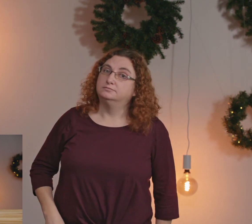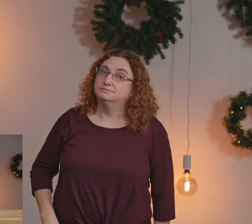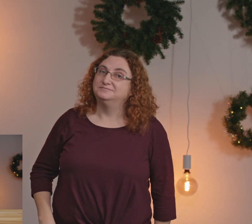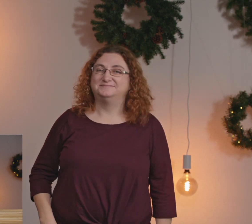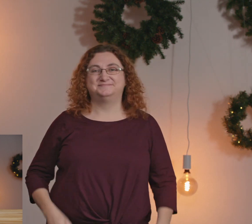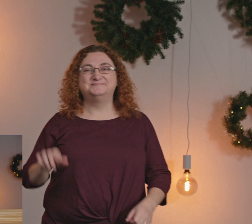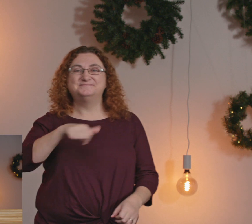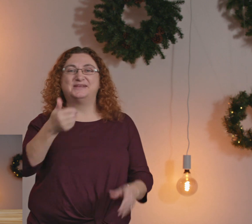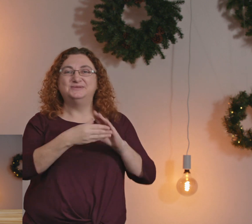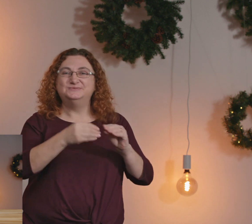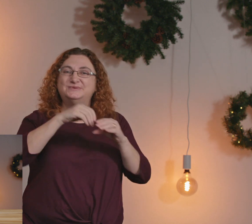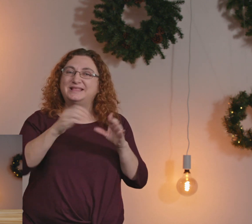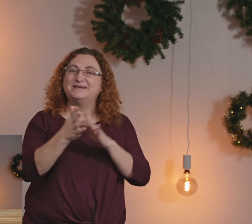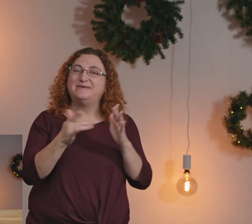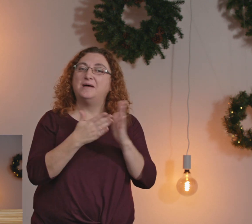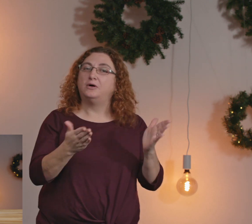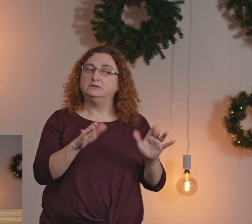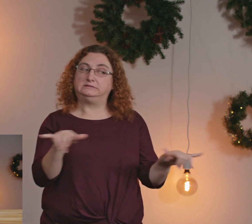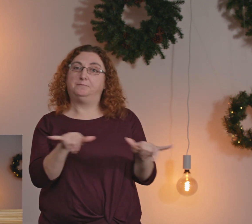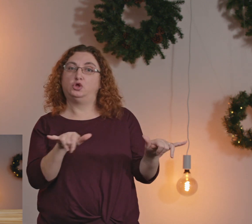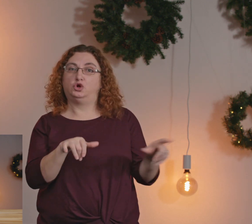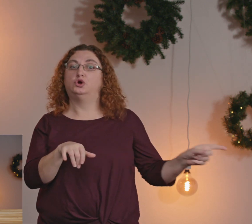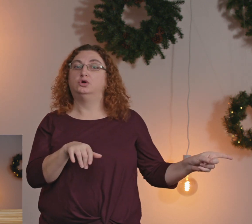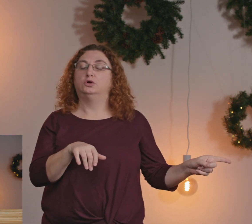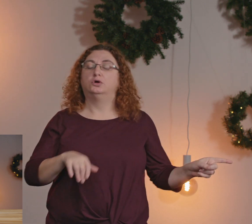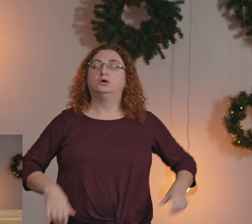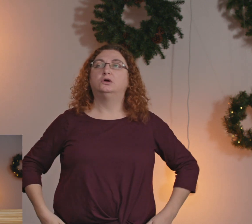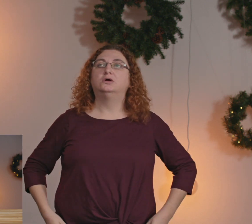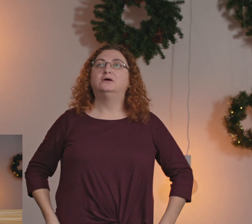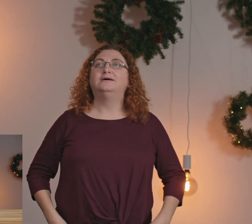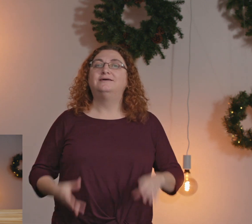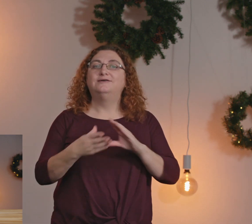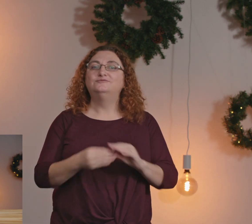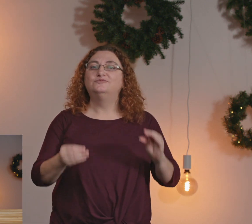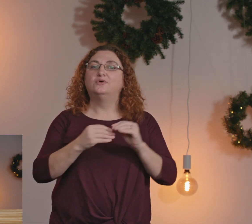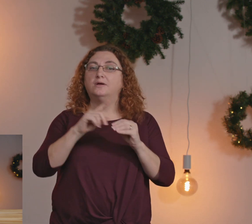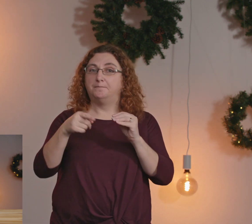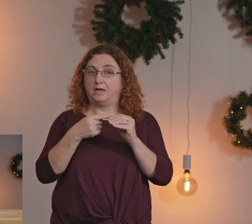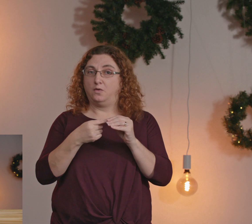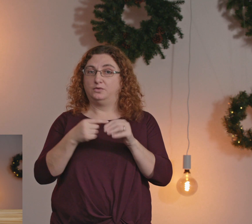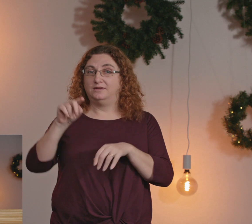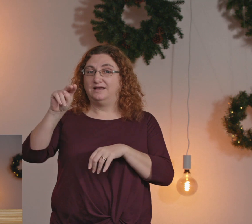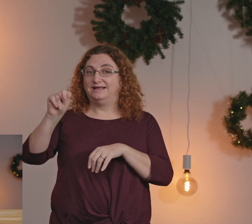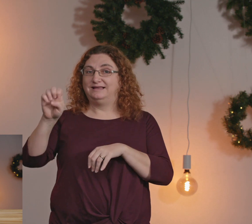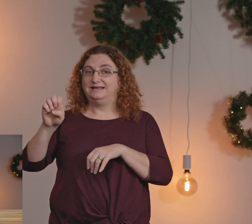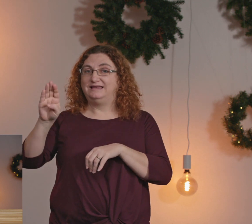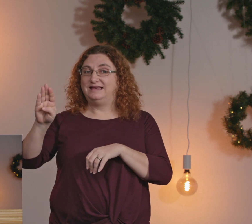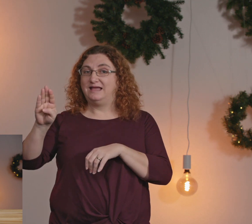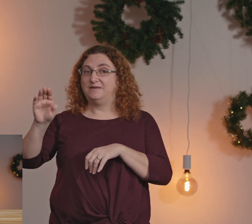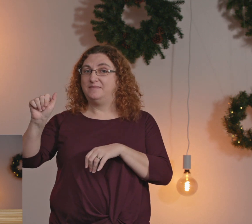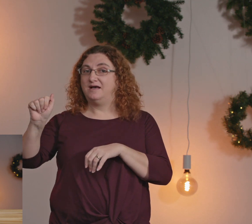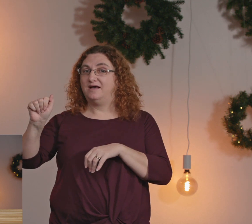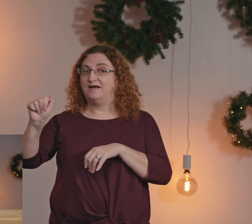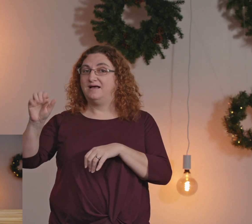You know, there's another story in the Bible that sounds very similar to this. It's a story about a guy named Nebuchadnezzar. He was a king, and he